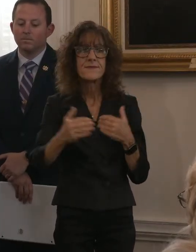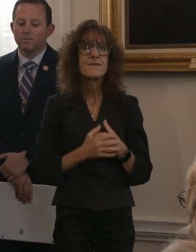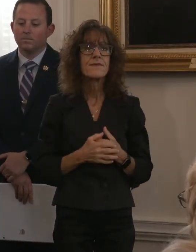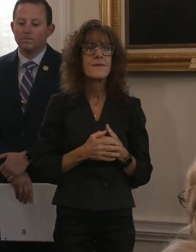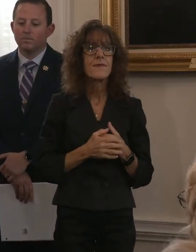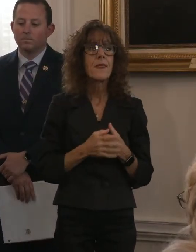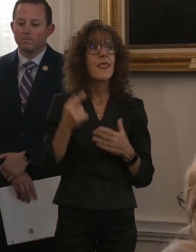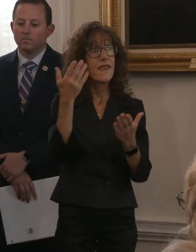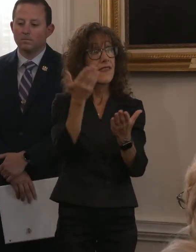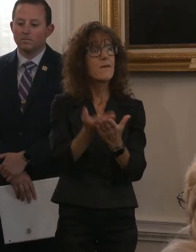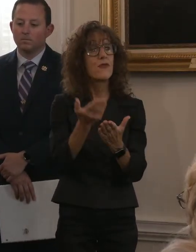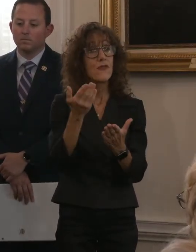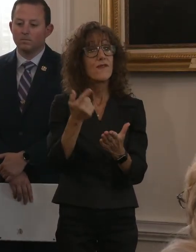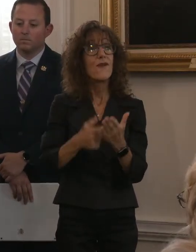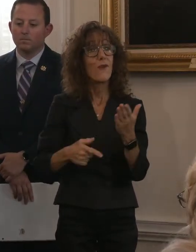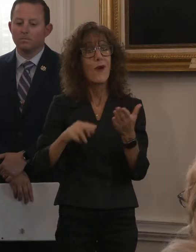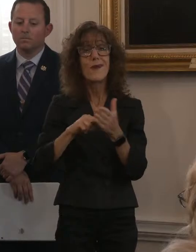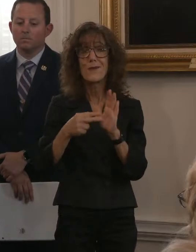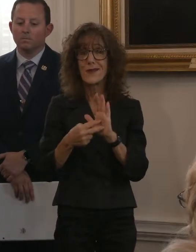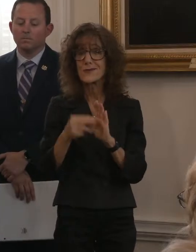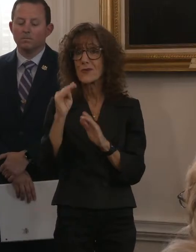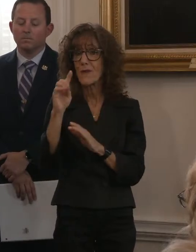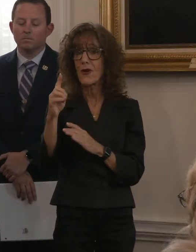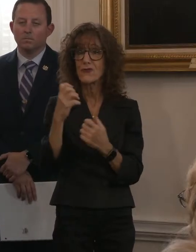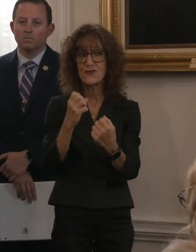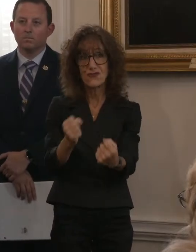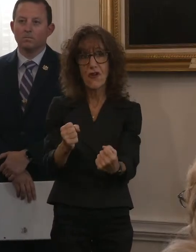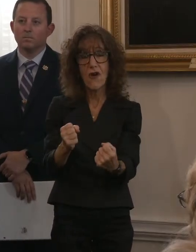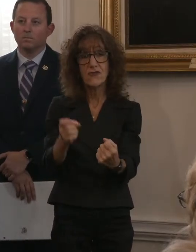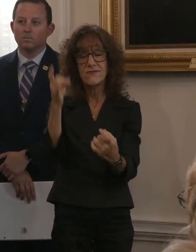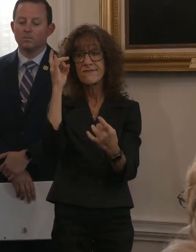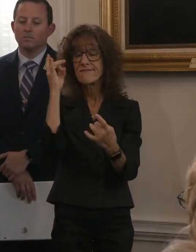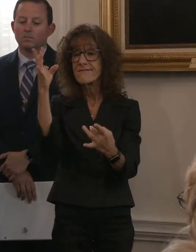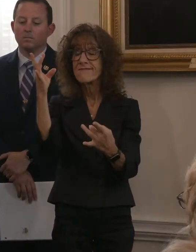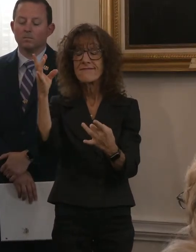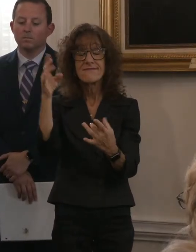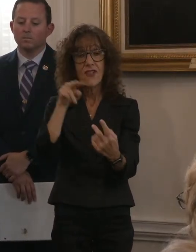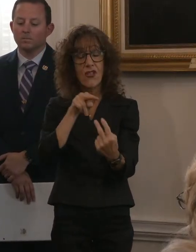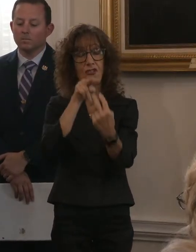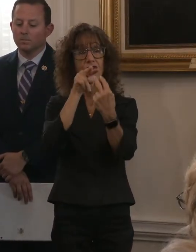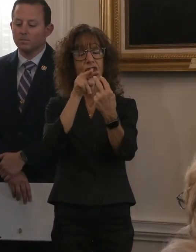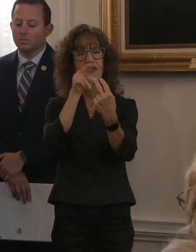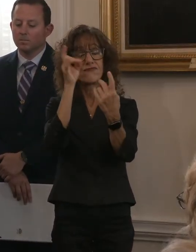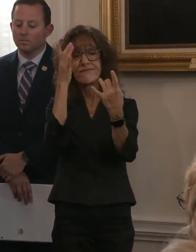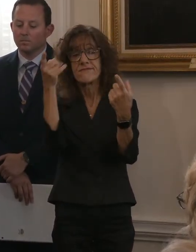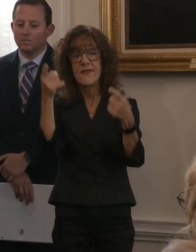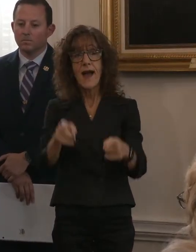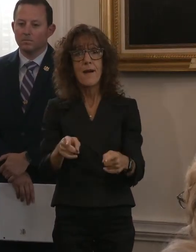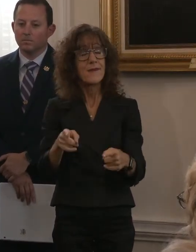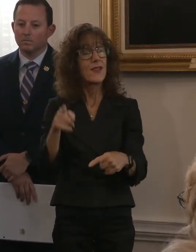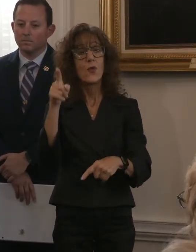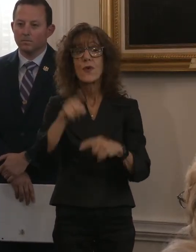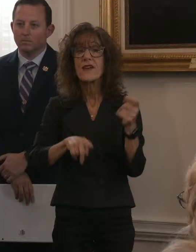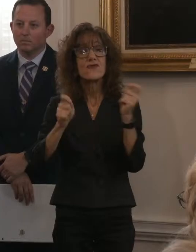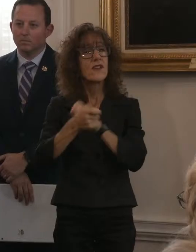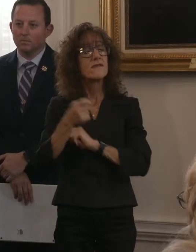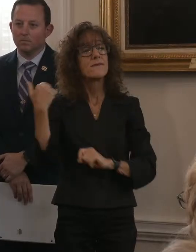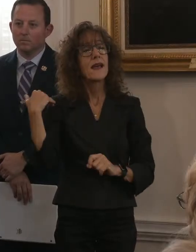they proved what it means to be Maryland strong, to look tragedy in the eyes and say, we can't rewrite the